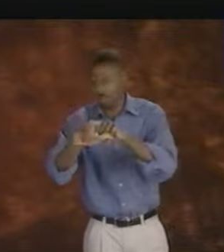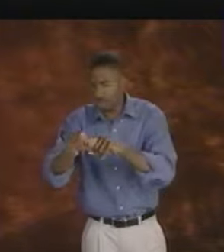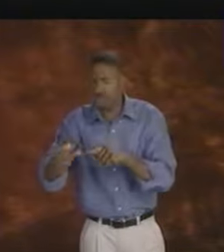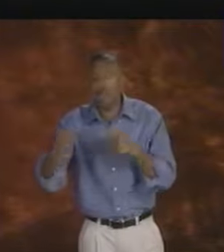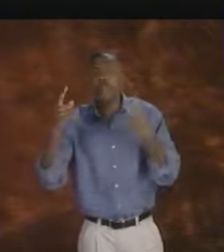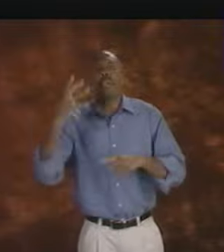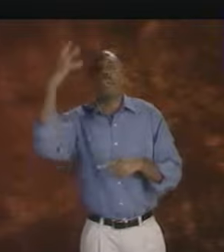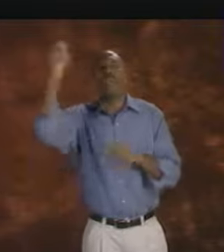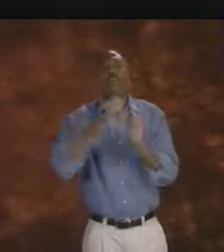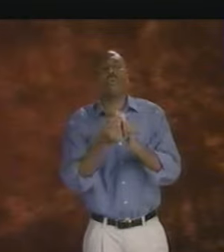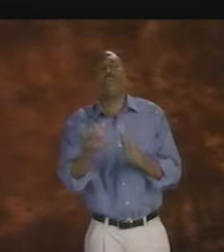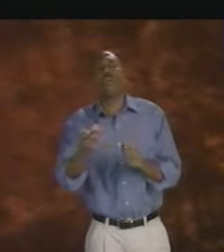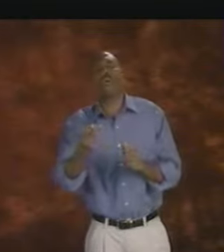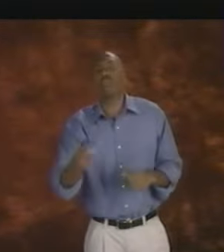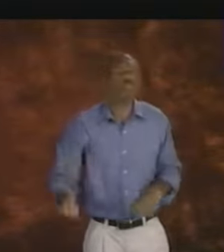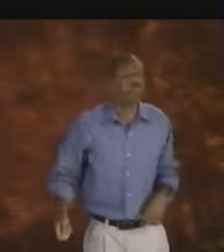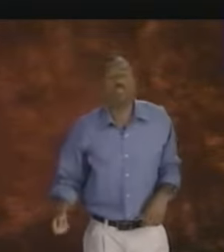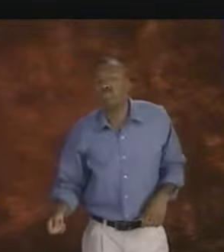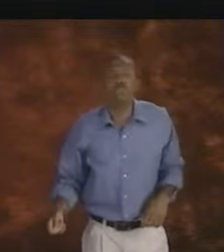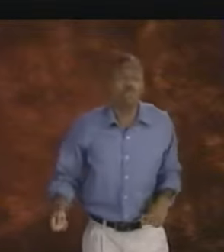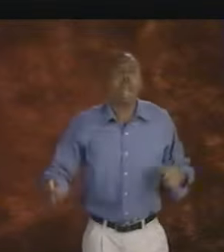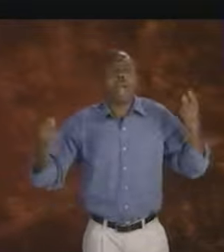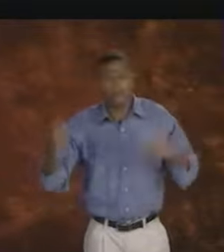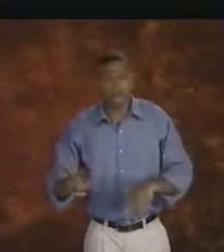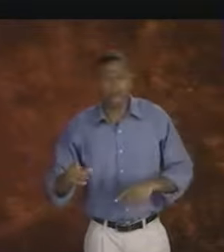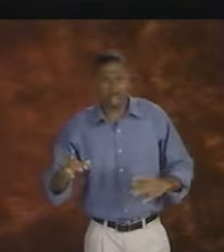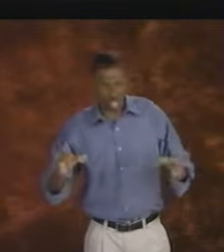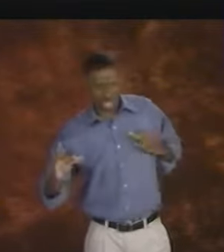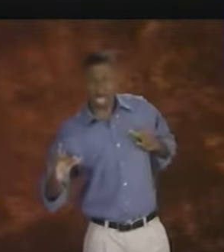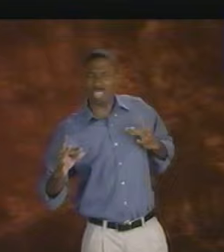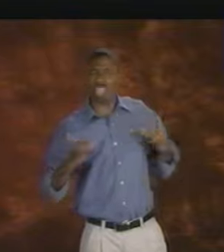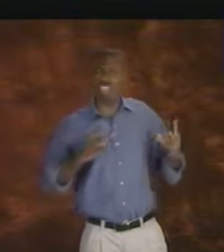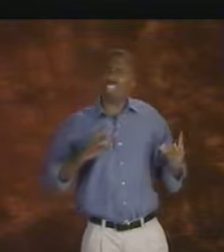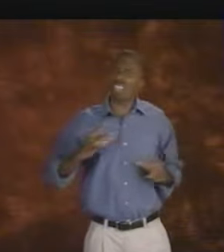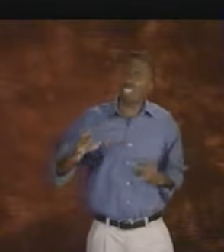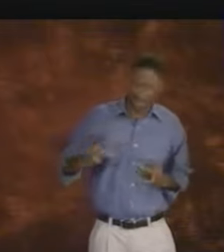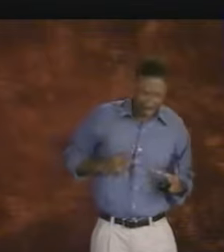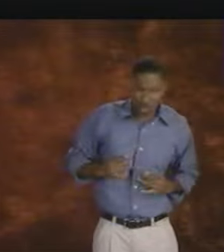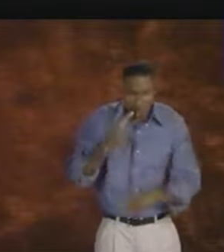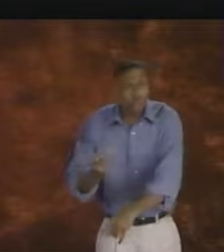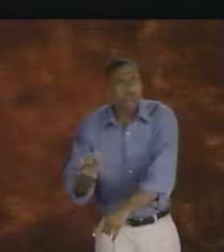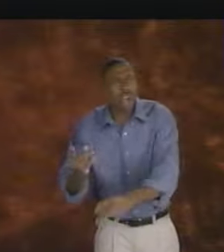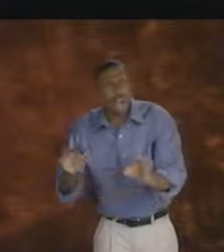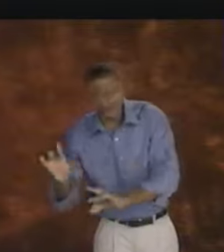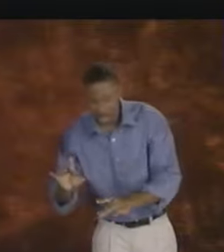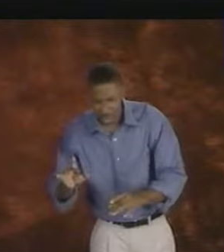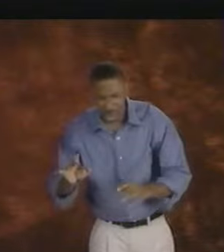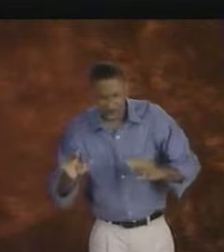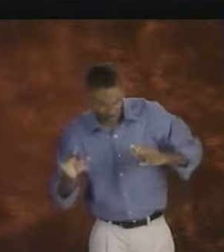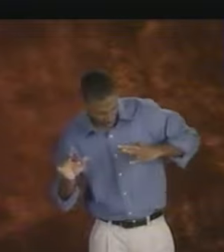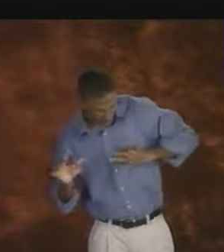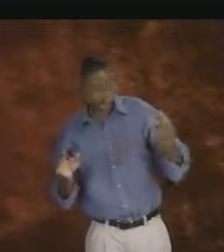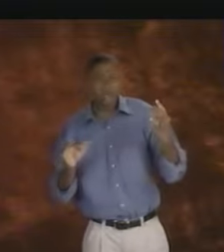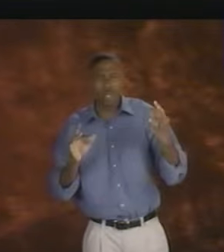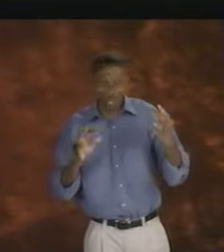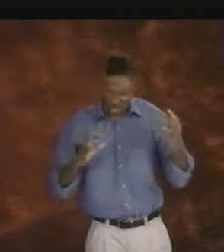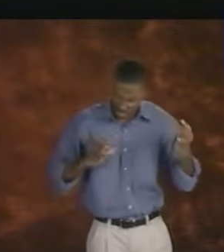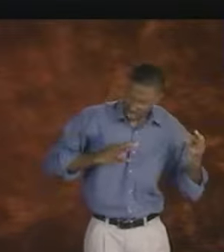de Mistral, something like that, he was out walking with his dog, and he noticed things sticking to him and his